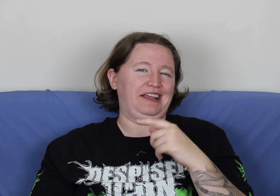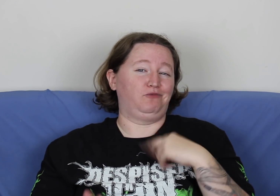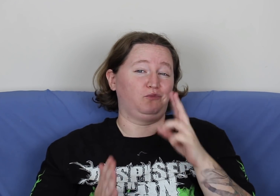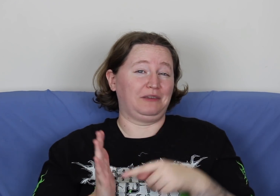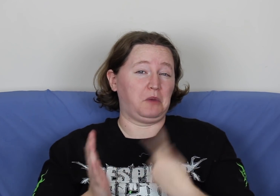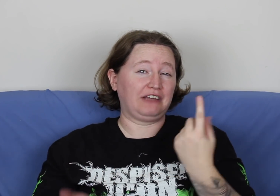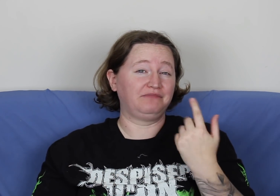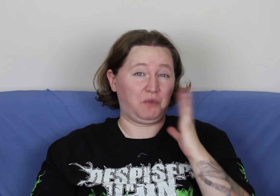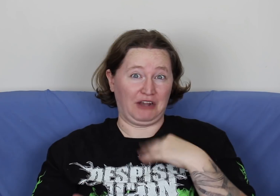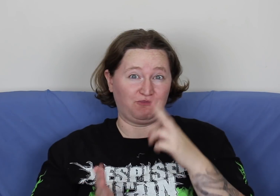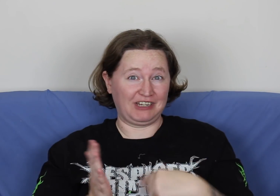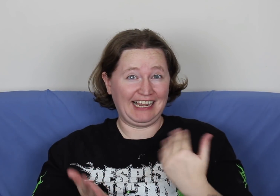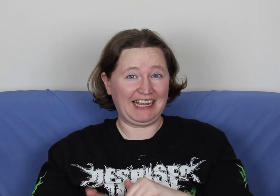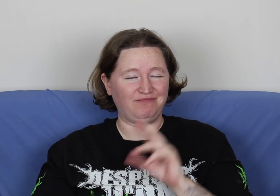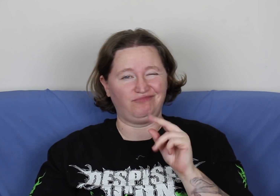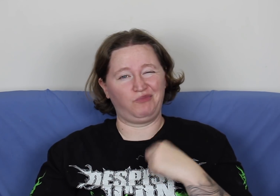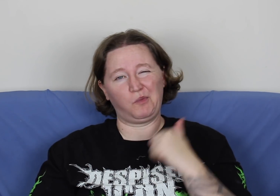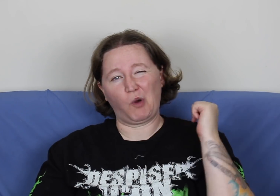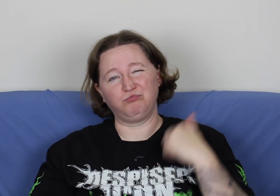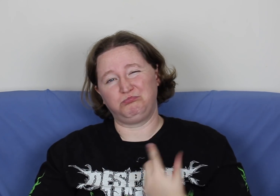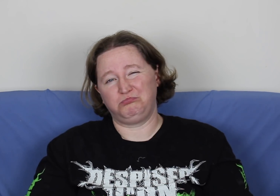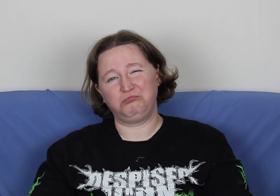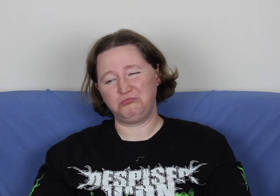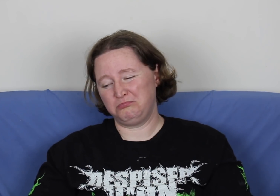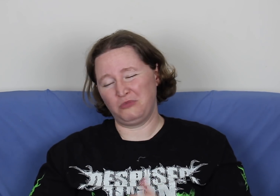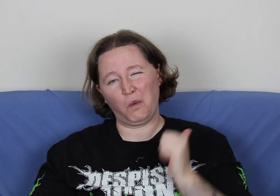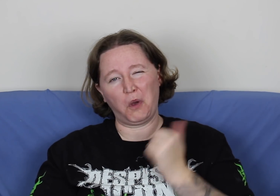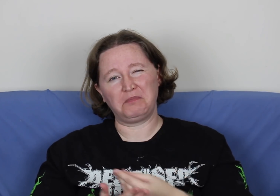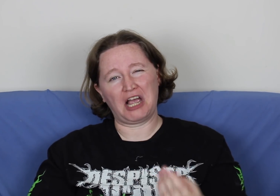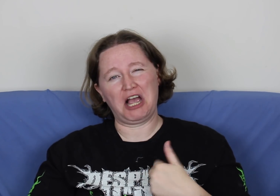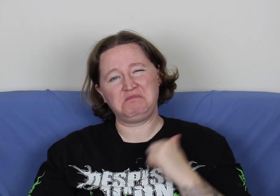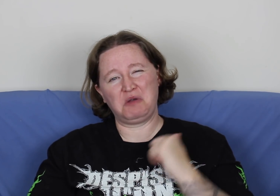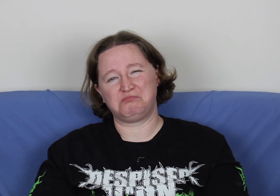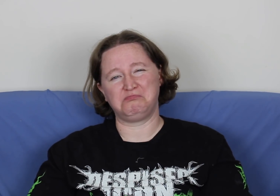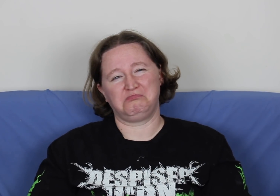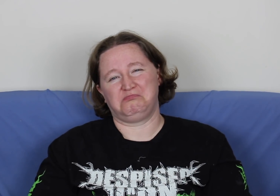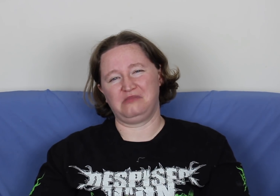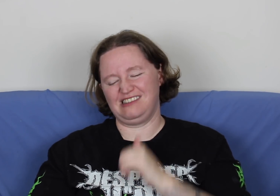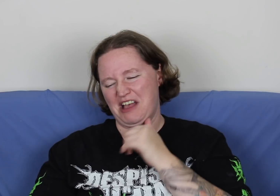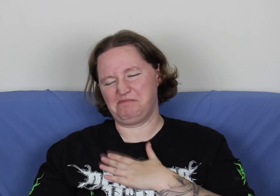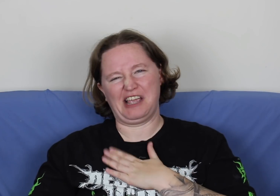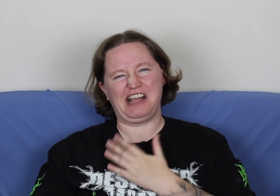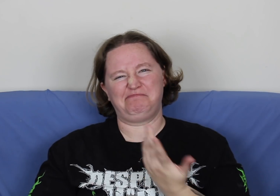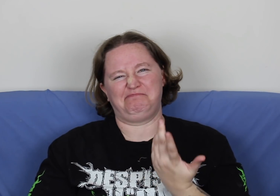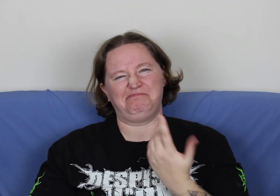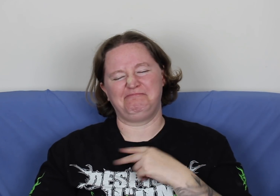I thought it was okay. I read it once, but I wouldn't read it again. Honestly, I wouldn't purchase it. It's just not